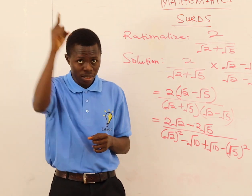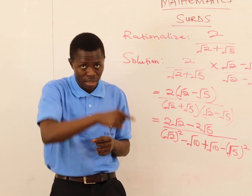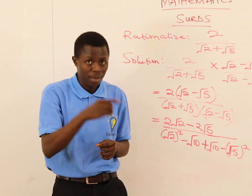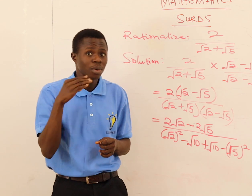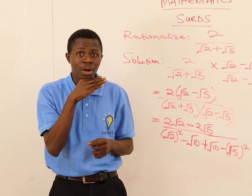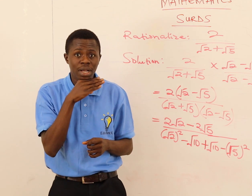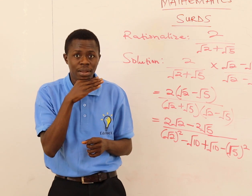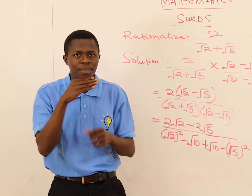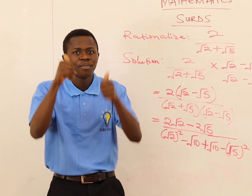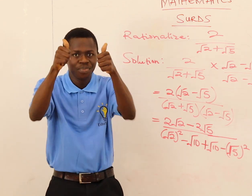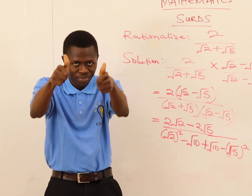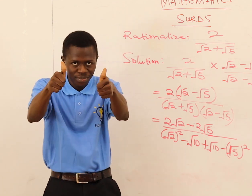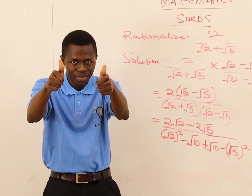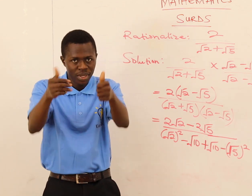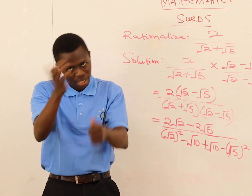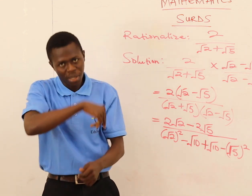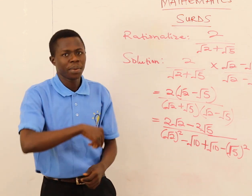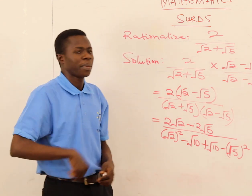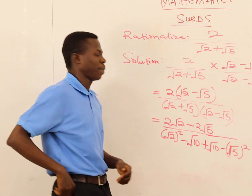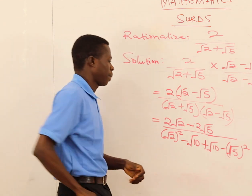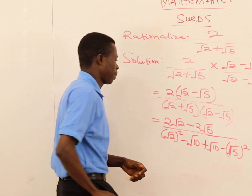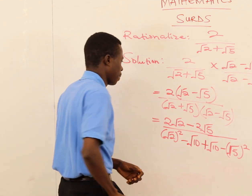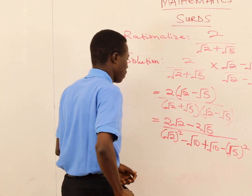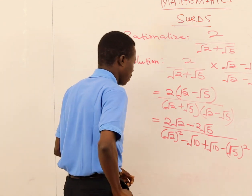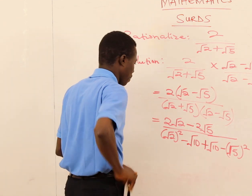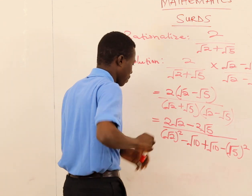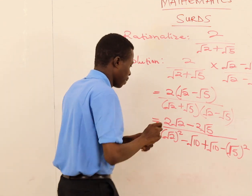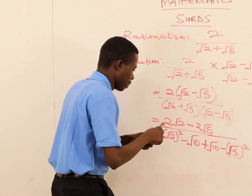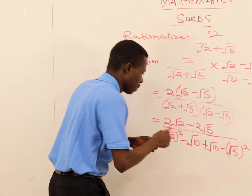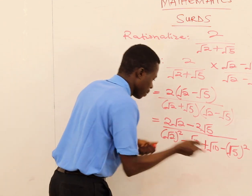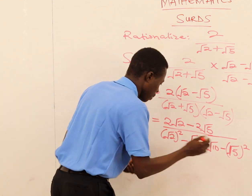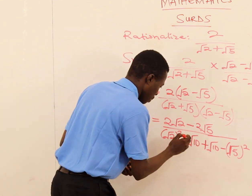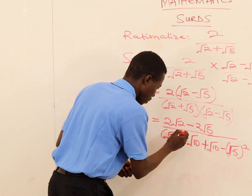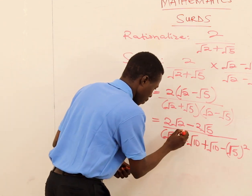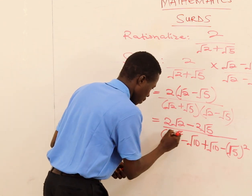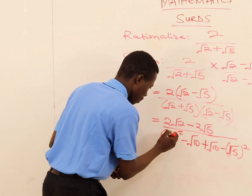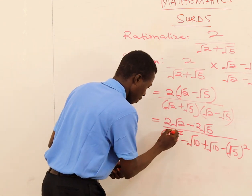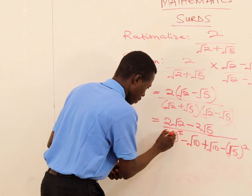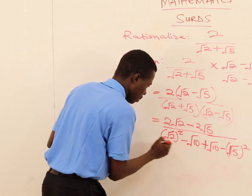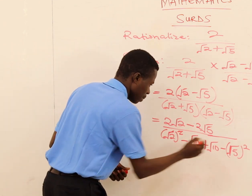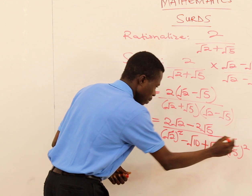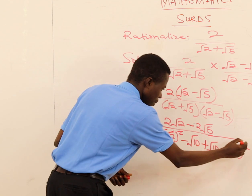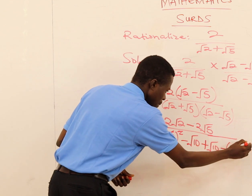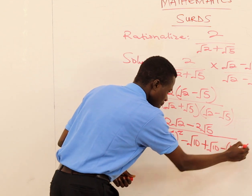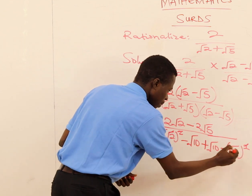the power 2 will cancel the square root sign, right? So let's do that.